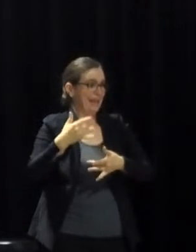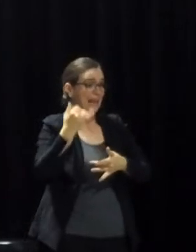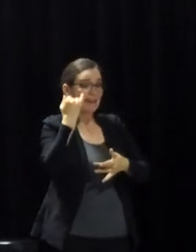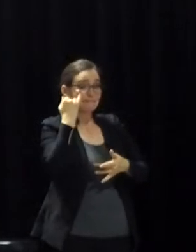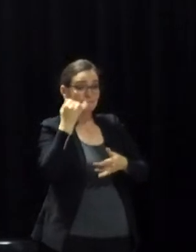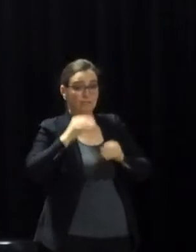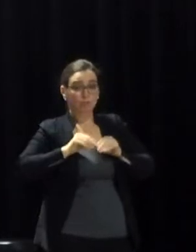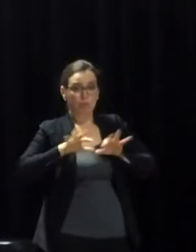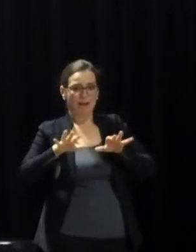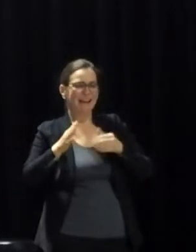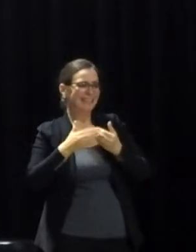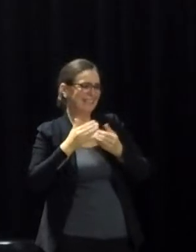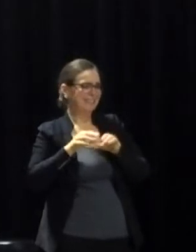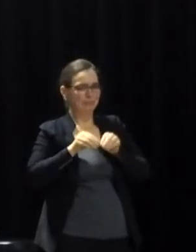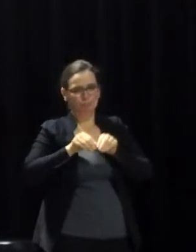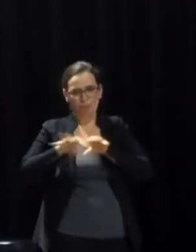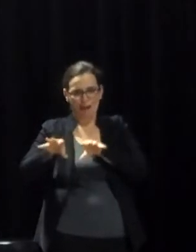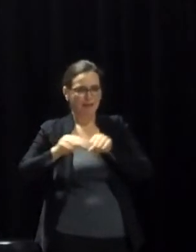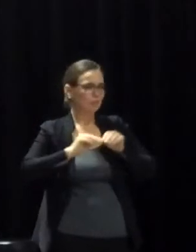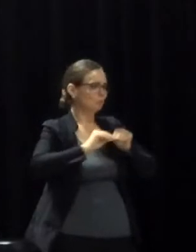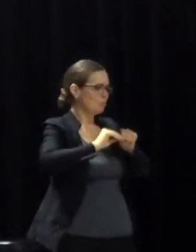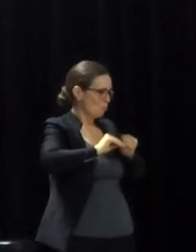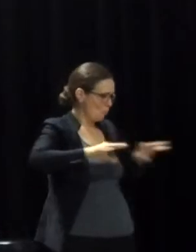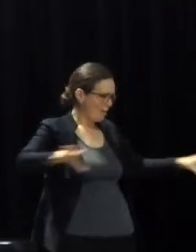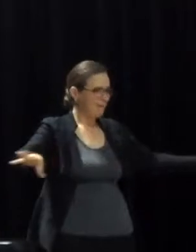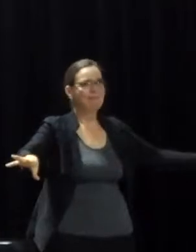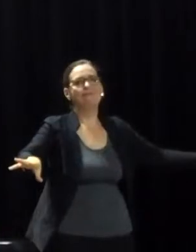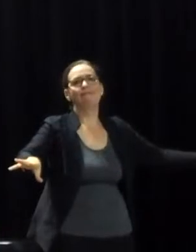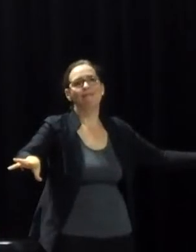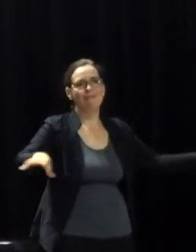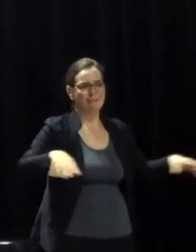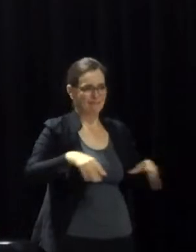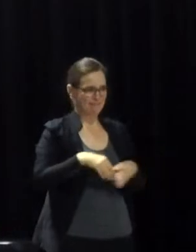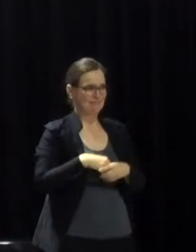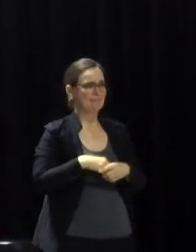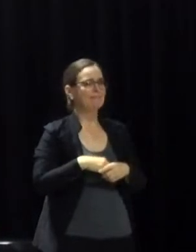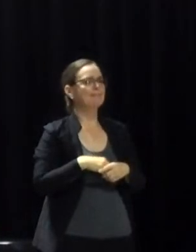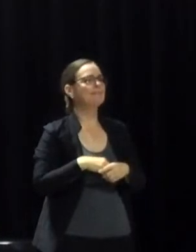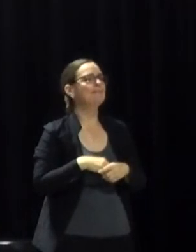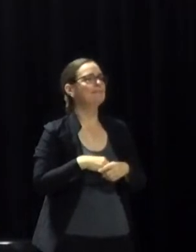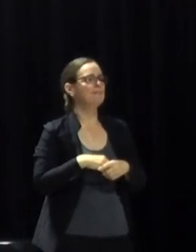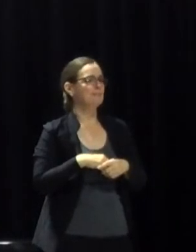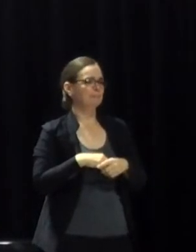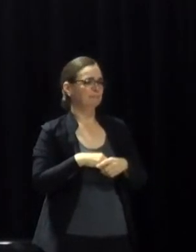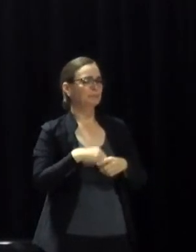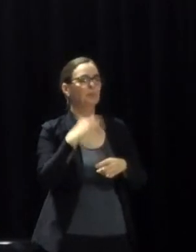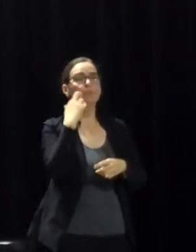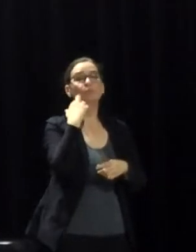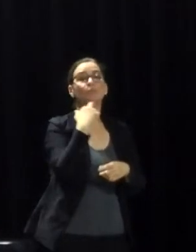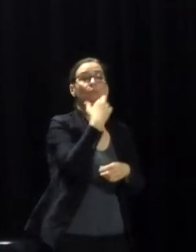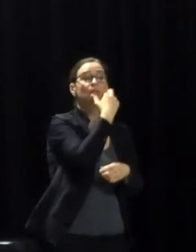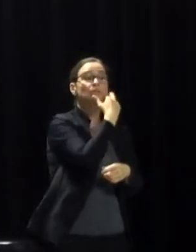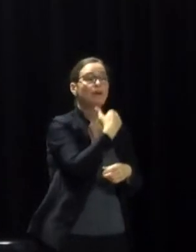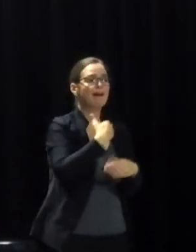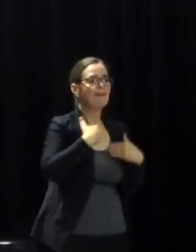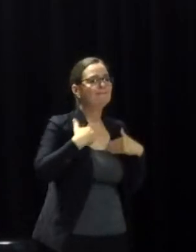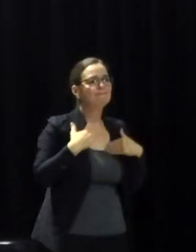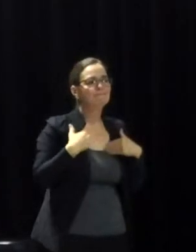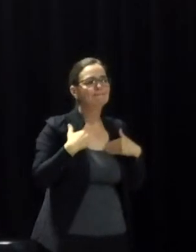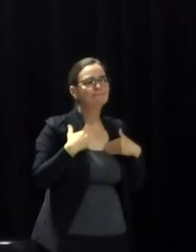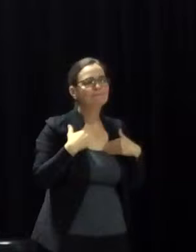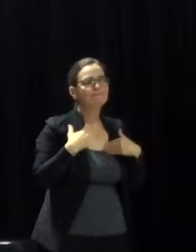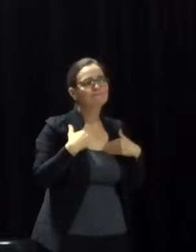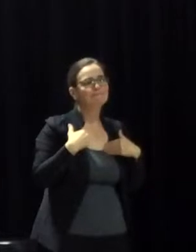most, unless they are freestanding restaurants somewhere in suburb. In general, if you go to a area where there are multiple